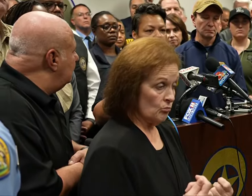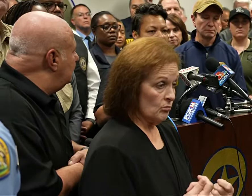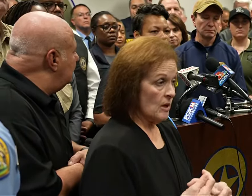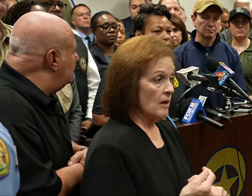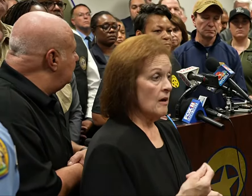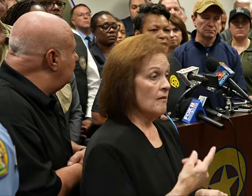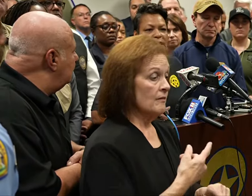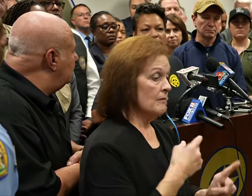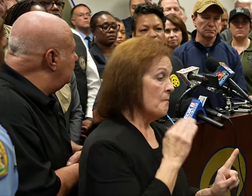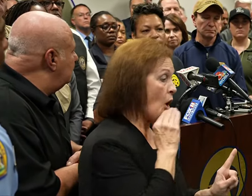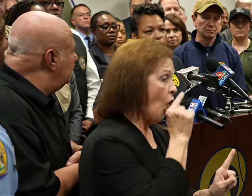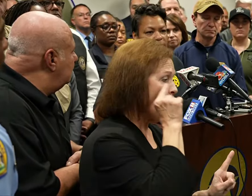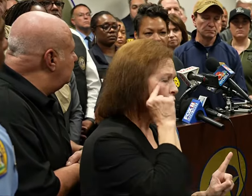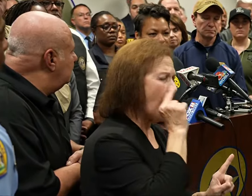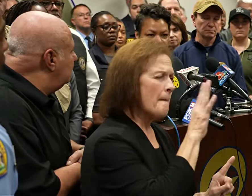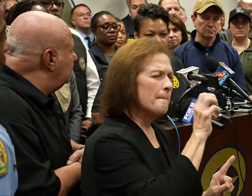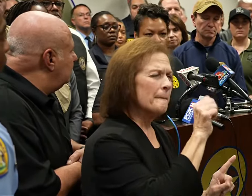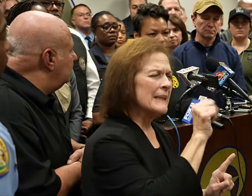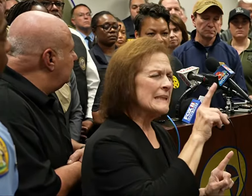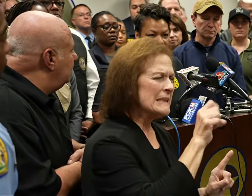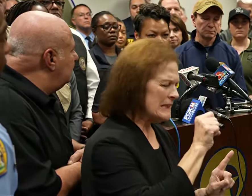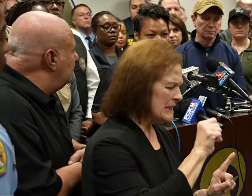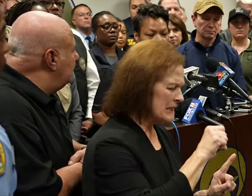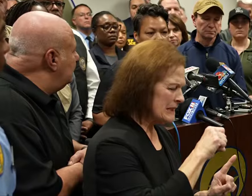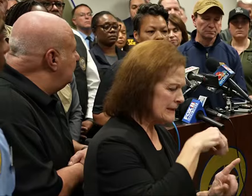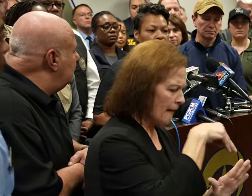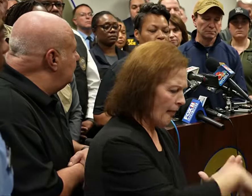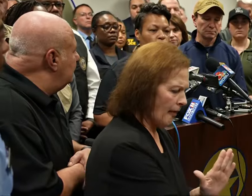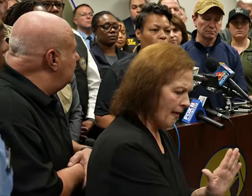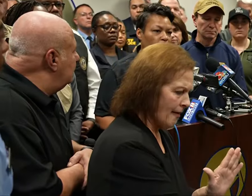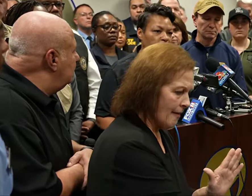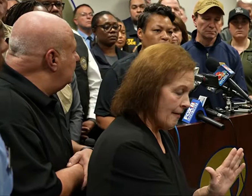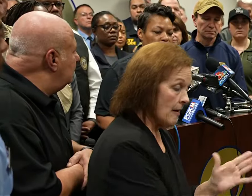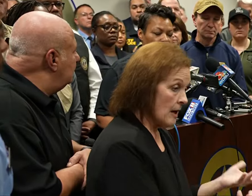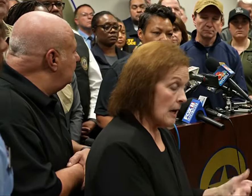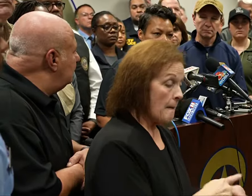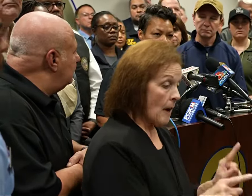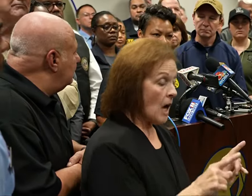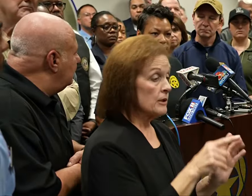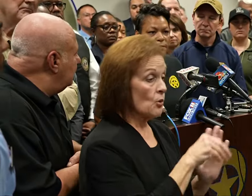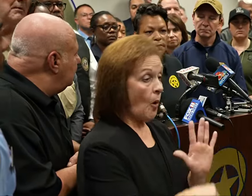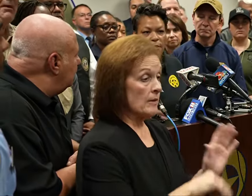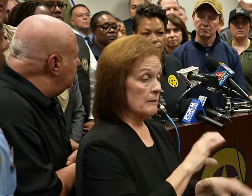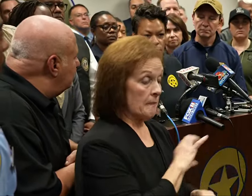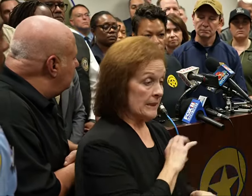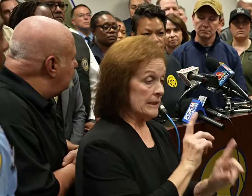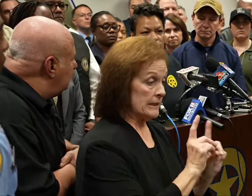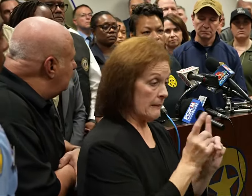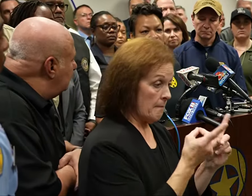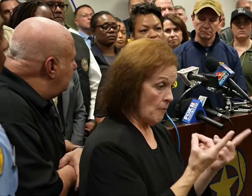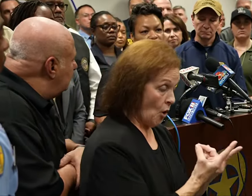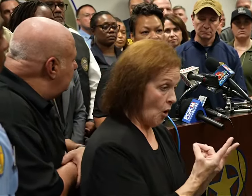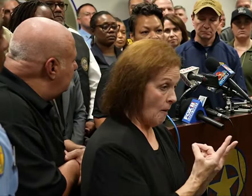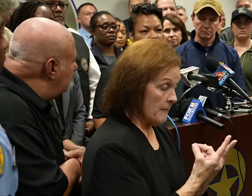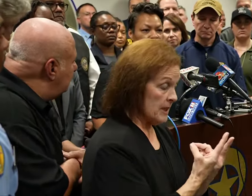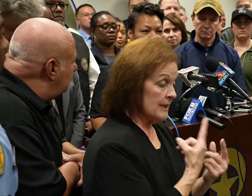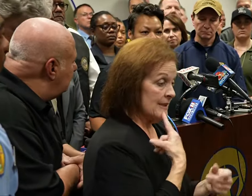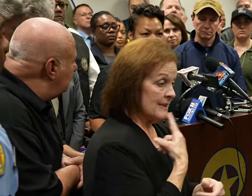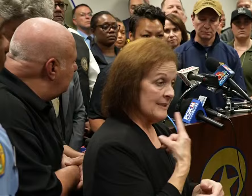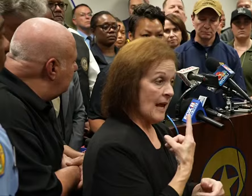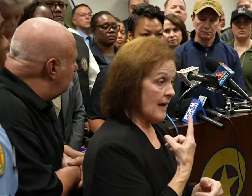from Mardi Gras beads on down. But the New Orleans Police Department, of course, deemed